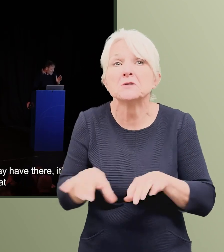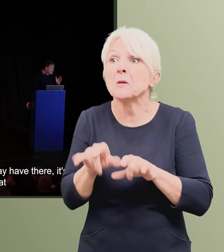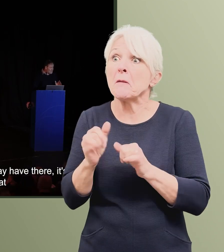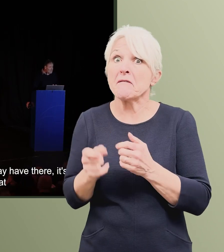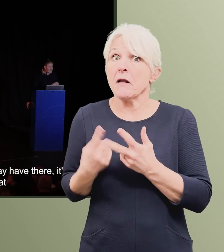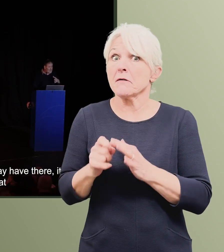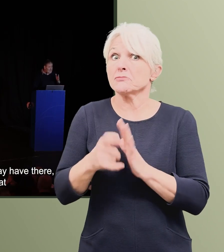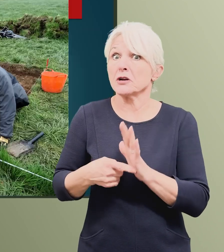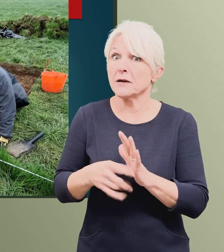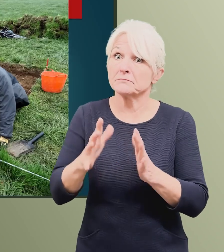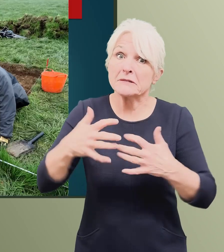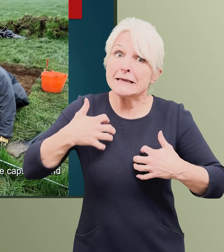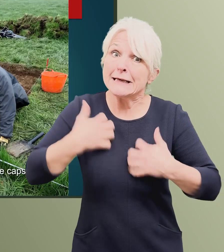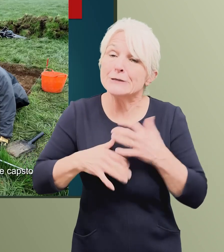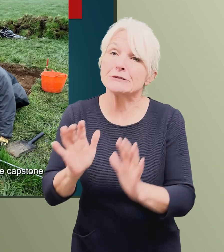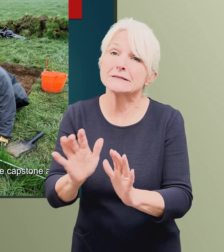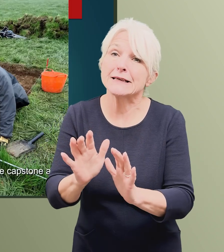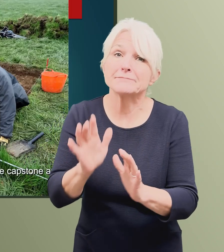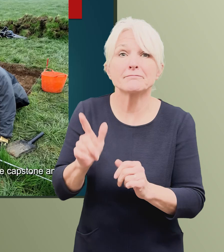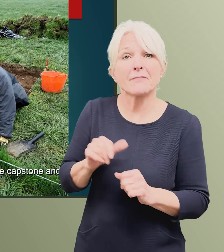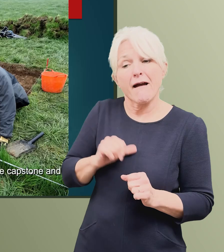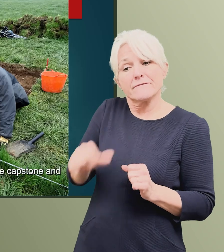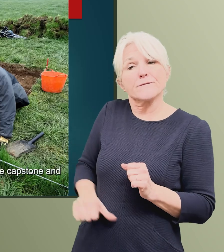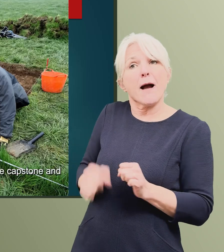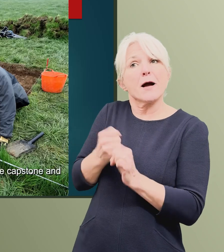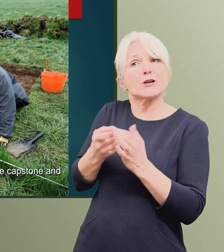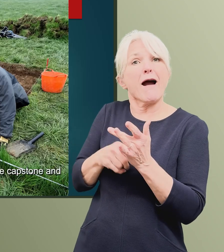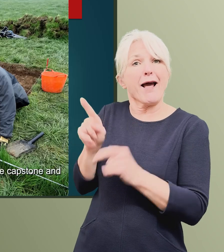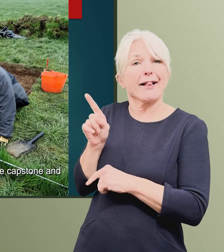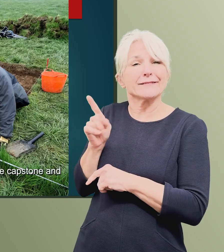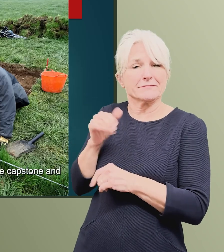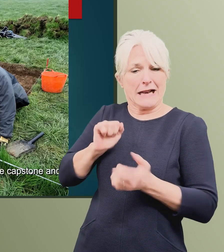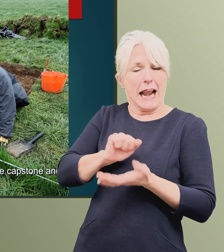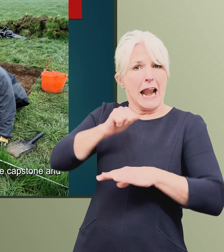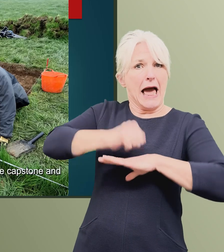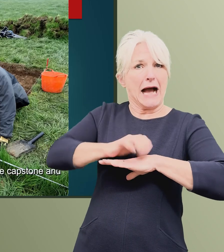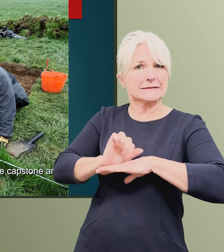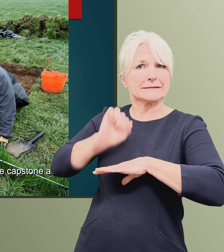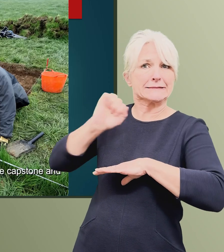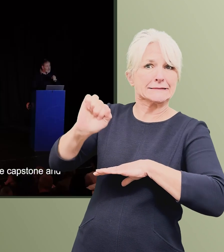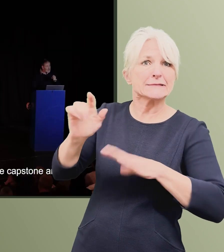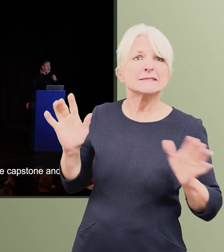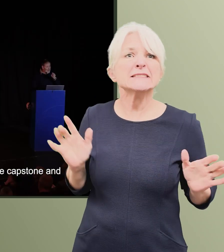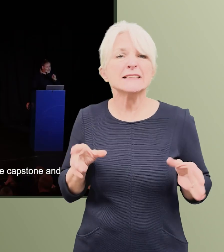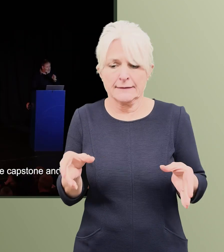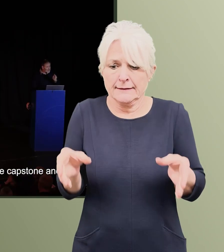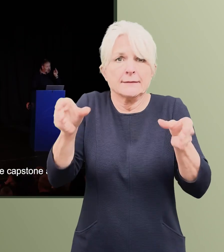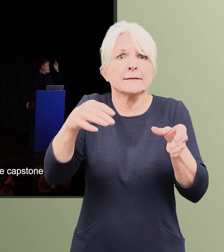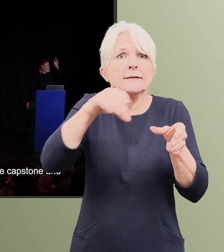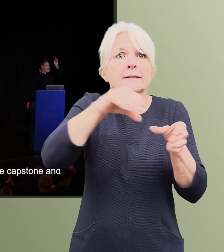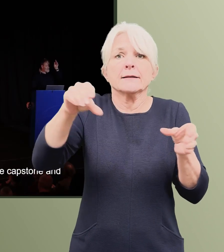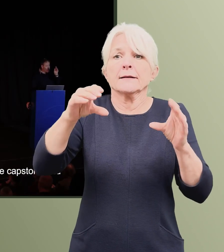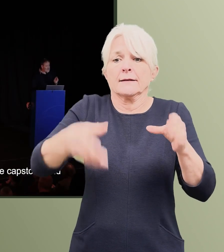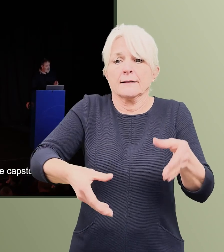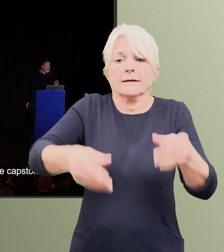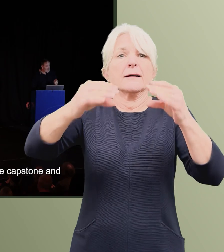It's a really interesting monument in that Farmer Giles, bless him, has decided to upend the capstone